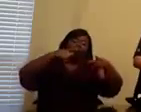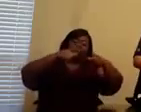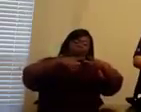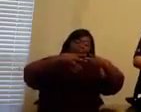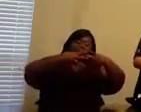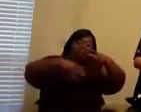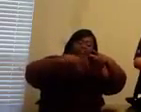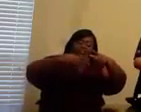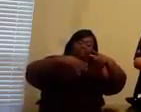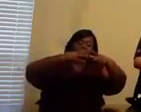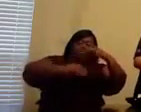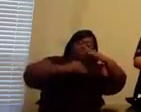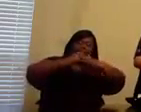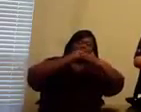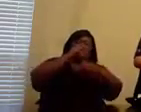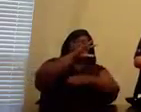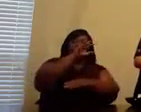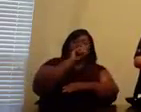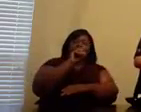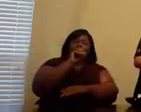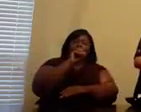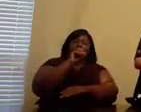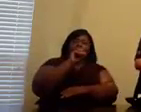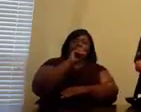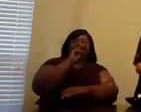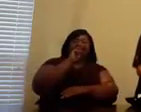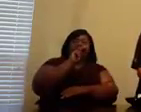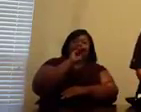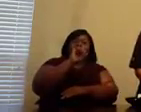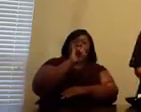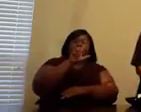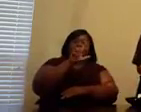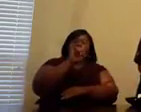fluid. So we're going to simulate that right now for you.